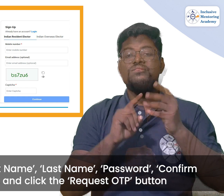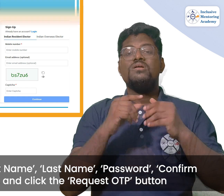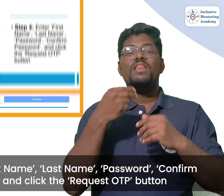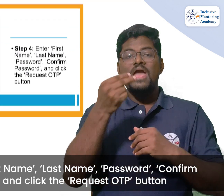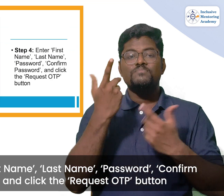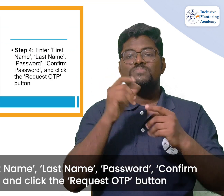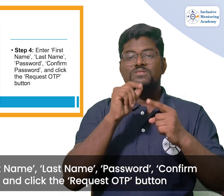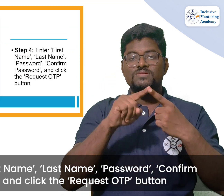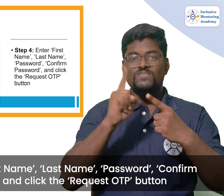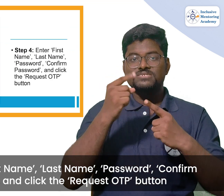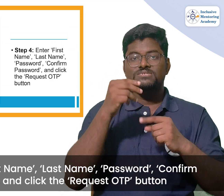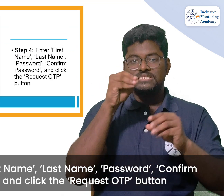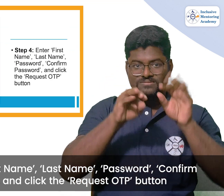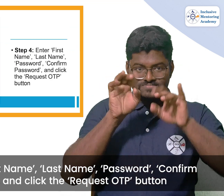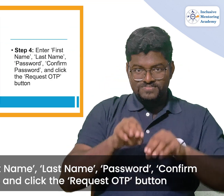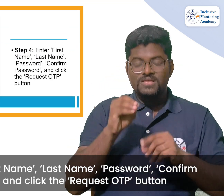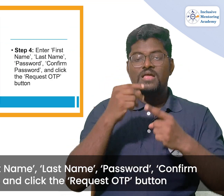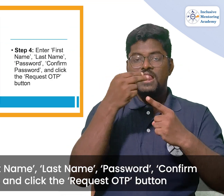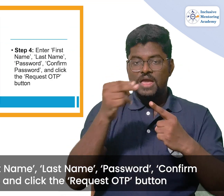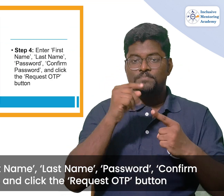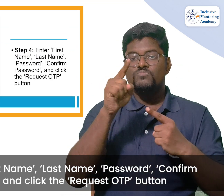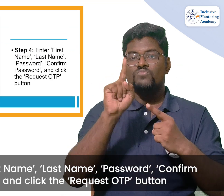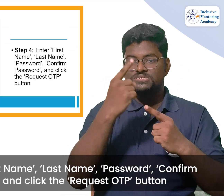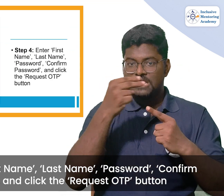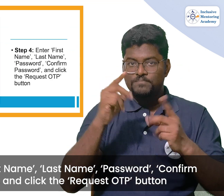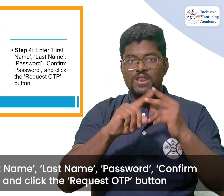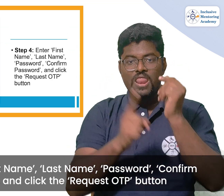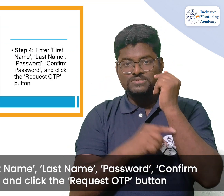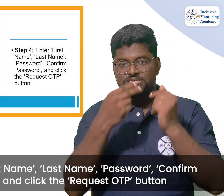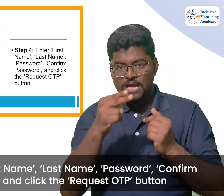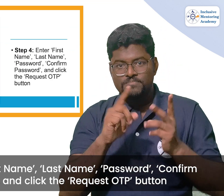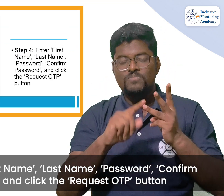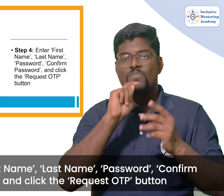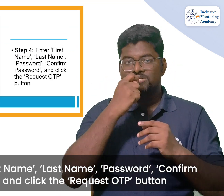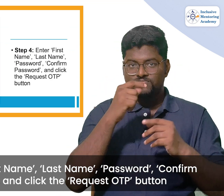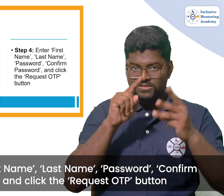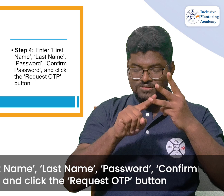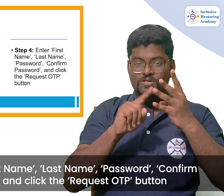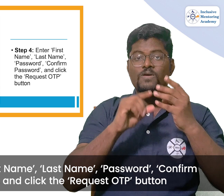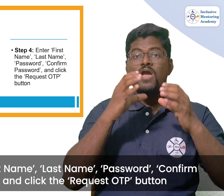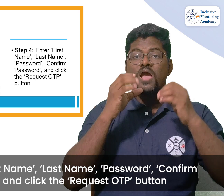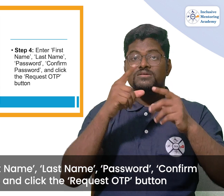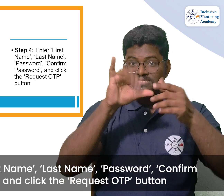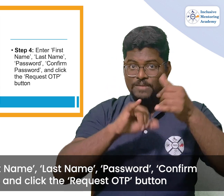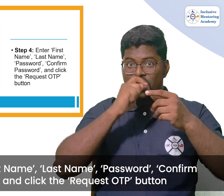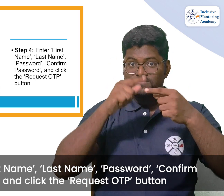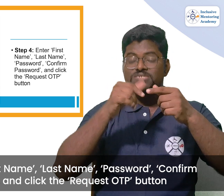Step 4. Enter first name, last name, password, confirm password,